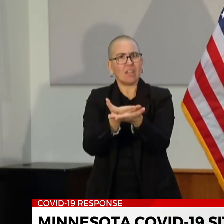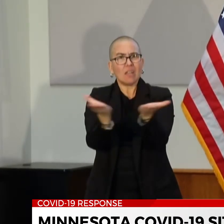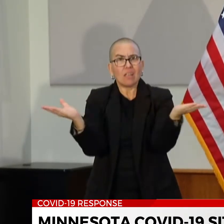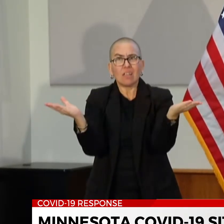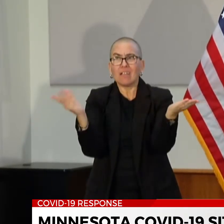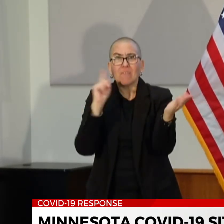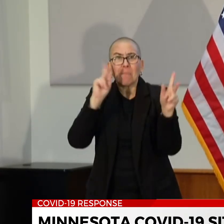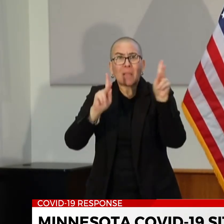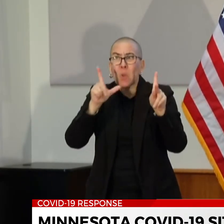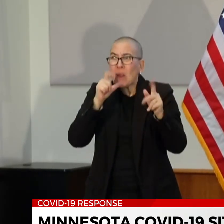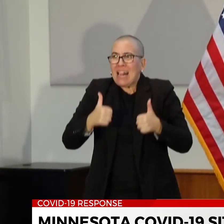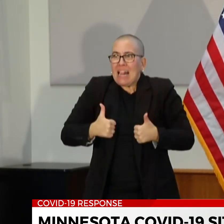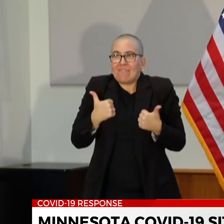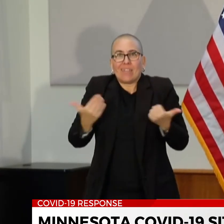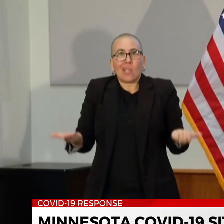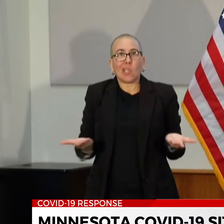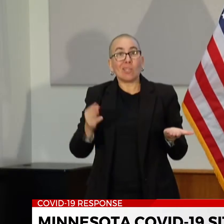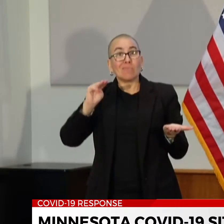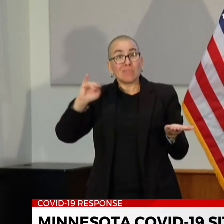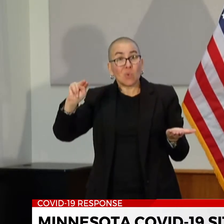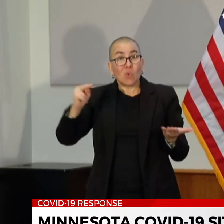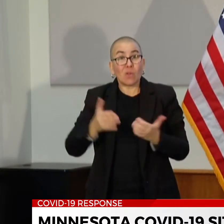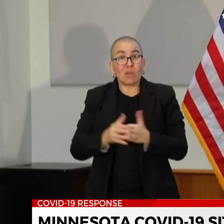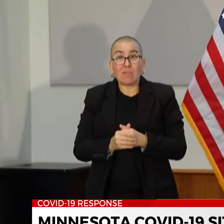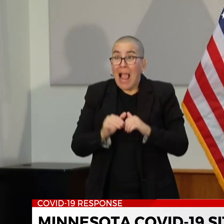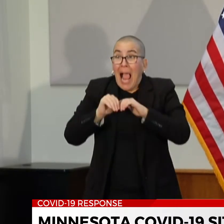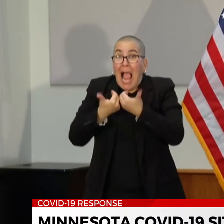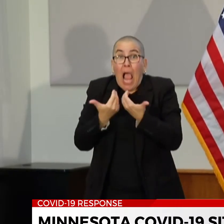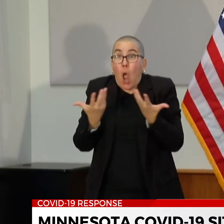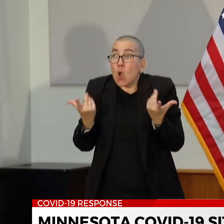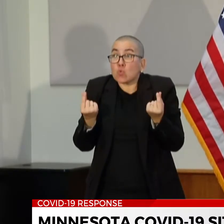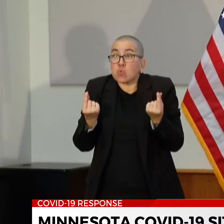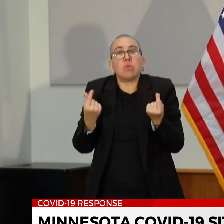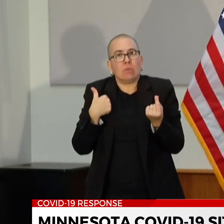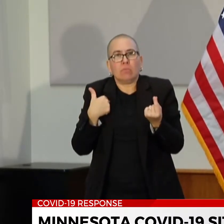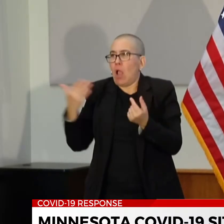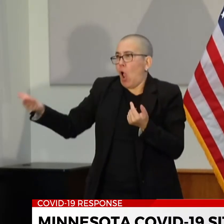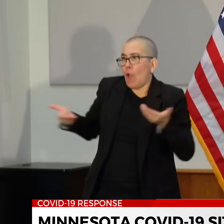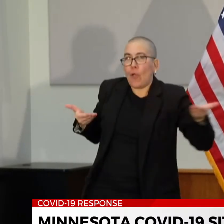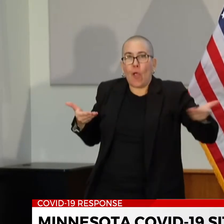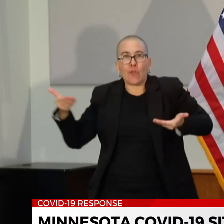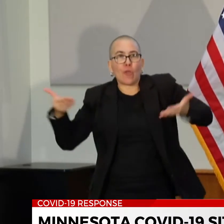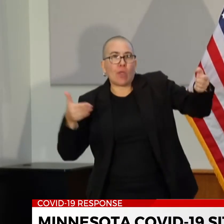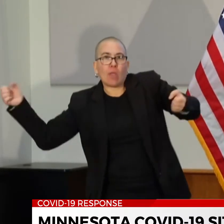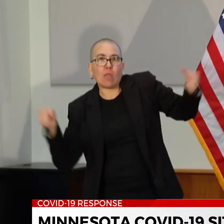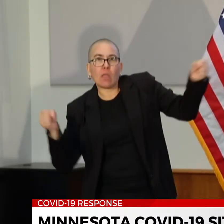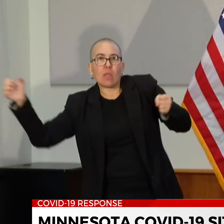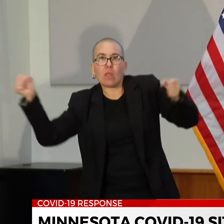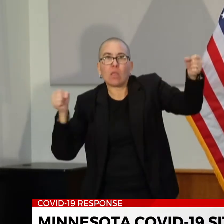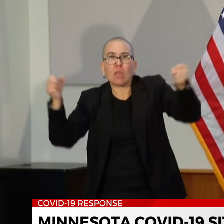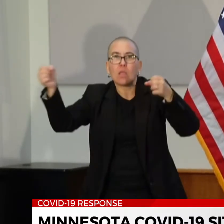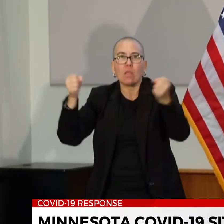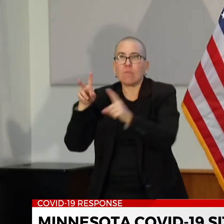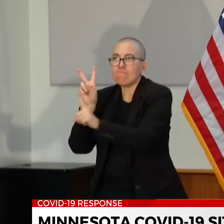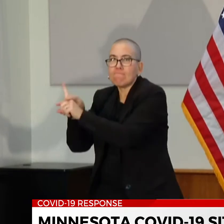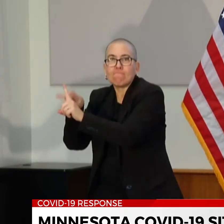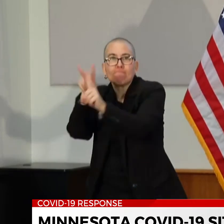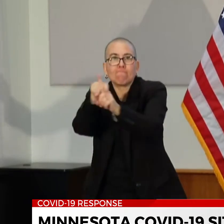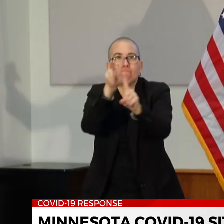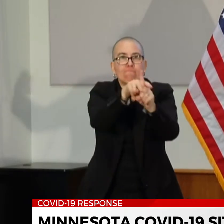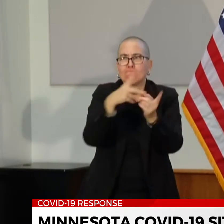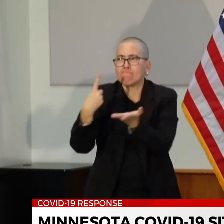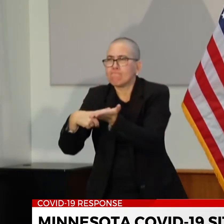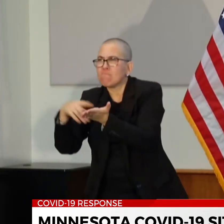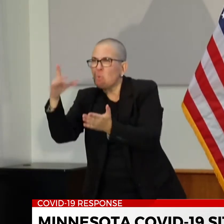ways we're trying to do this is continue to bring folks up here. I think, you know, diving into a little bit of the data, bringing in